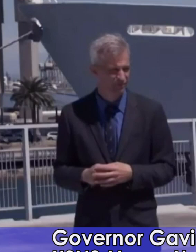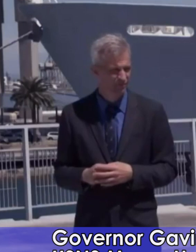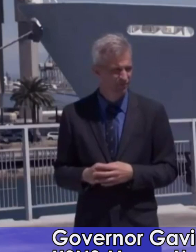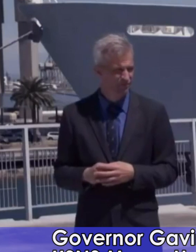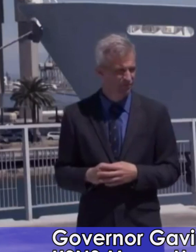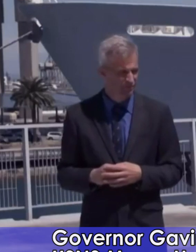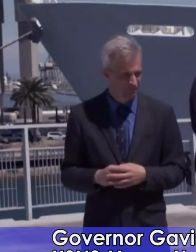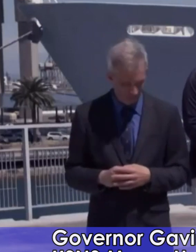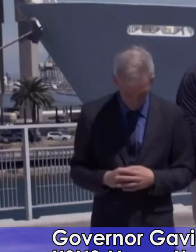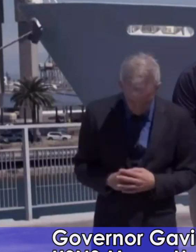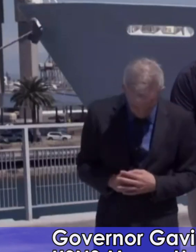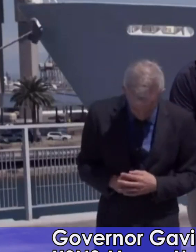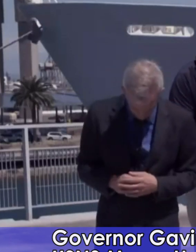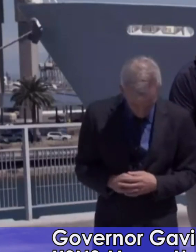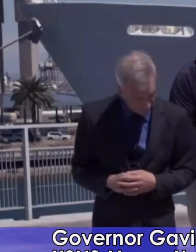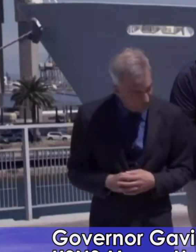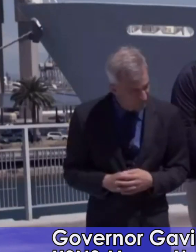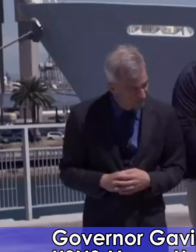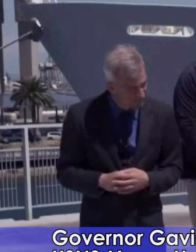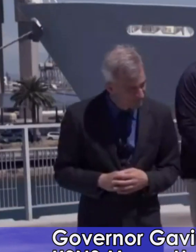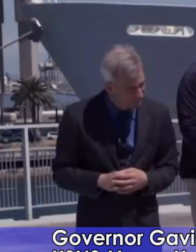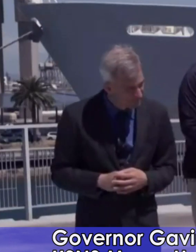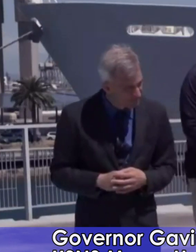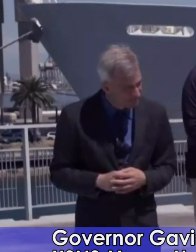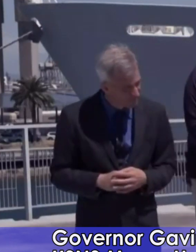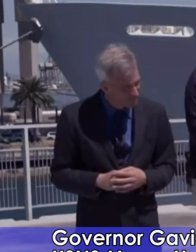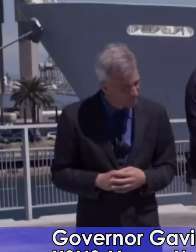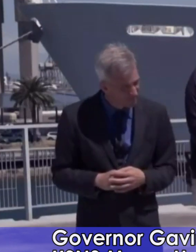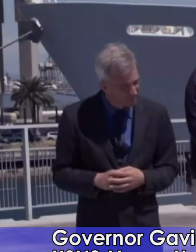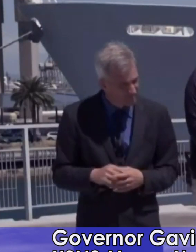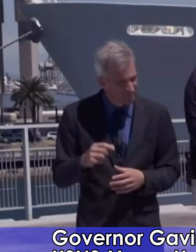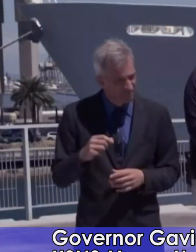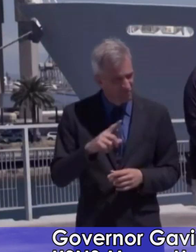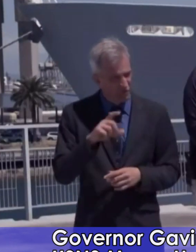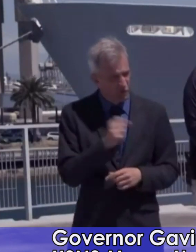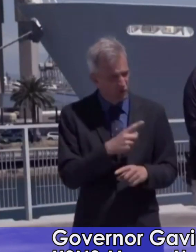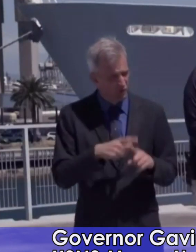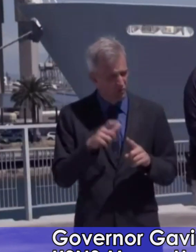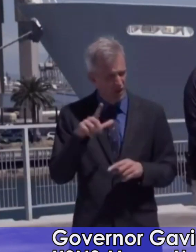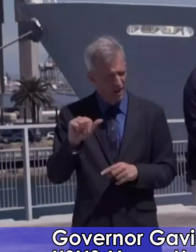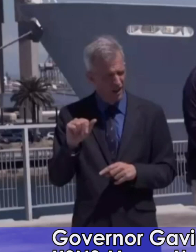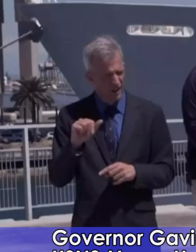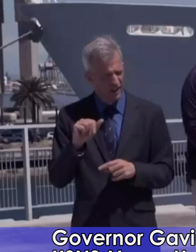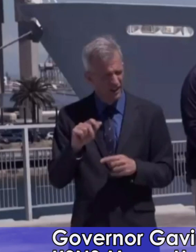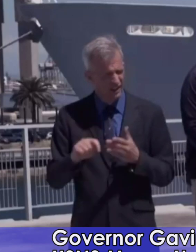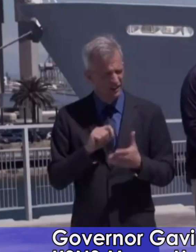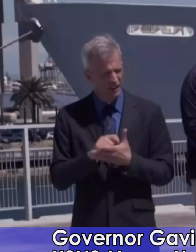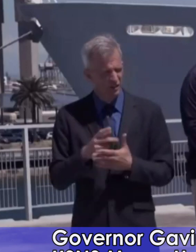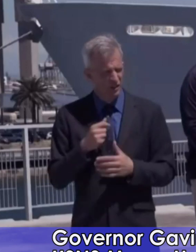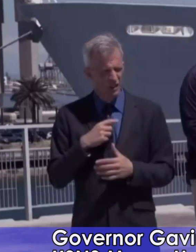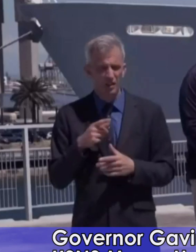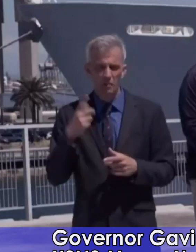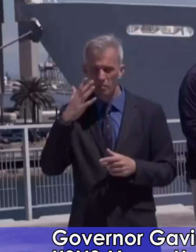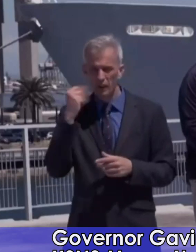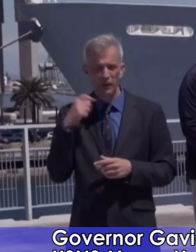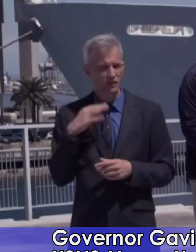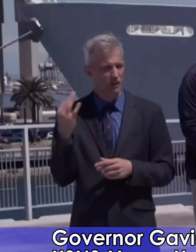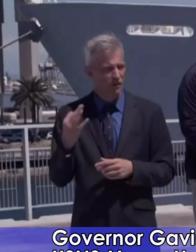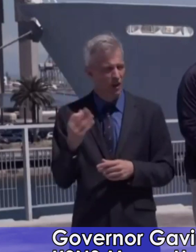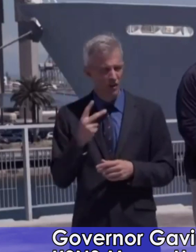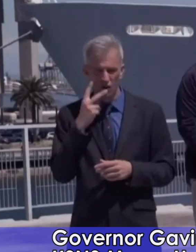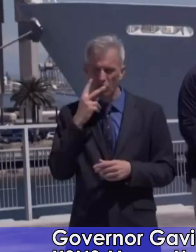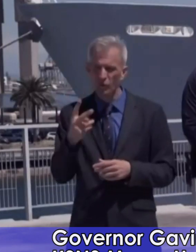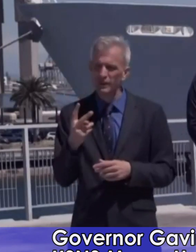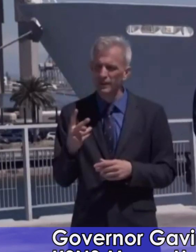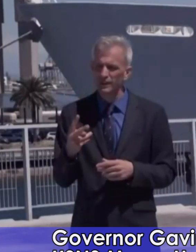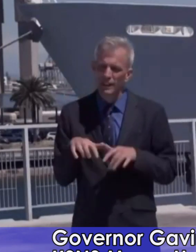Given that it's, this is from Terra Luna from the I-Times, given that it's Friday, we saw crowds of farmer markets and beaches last